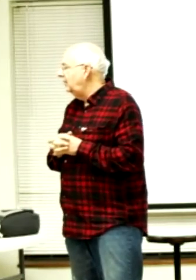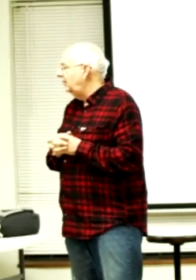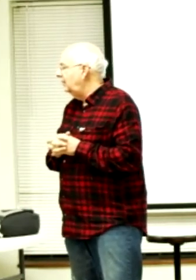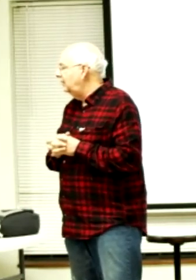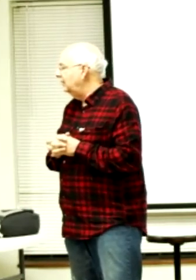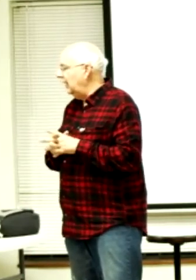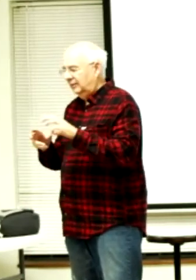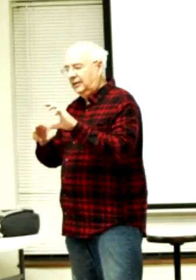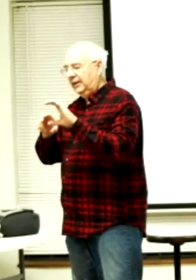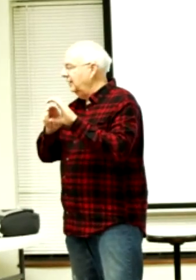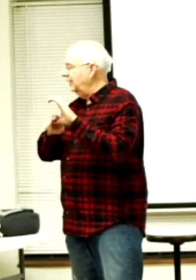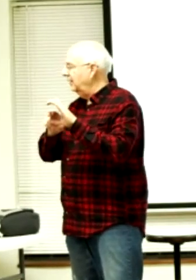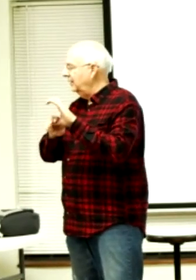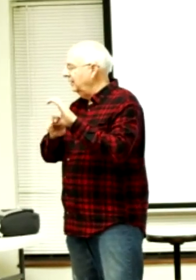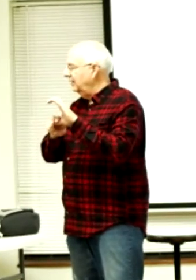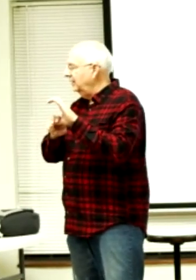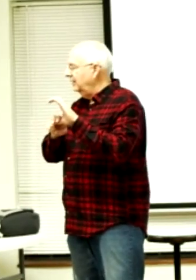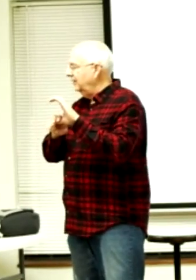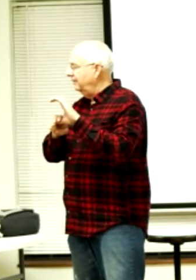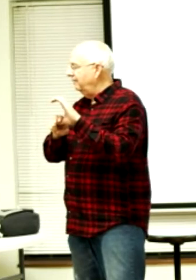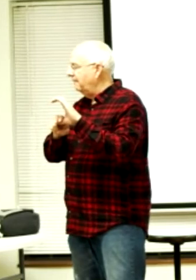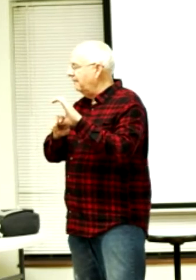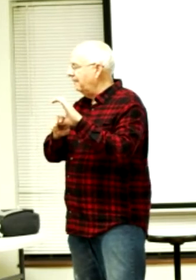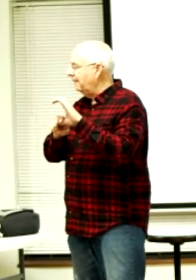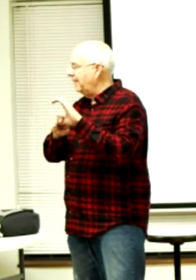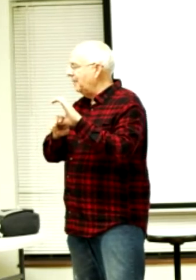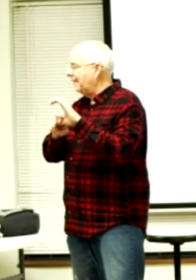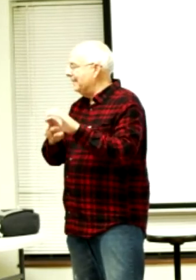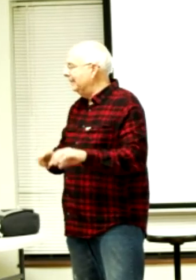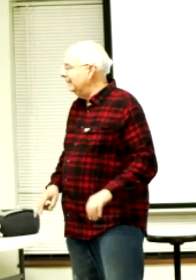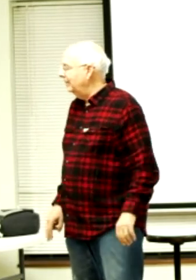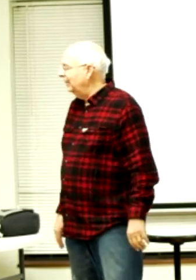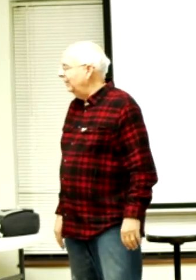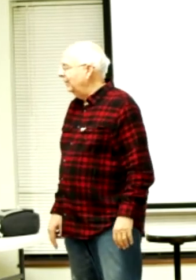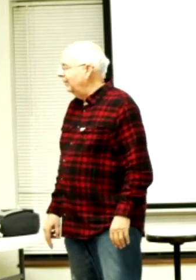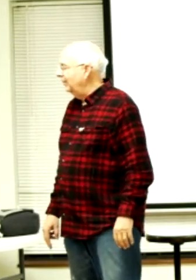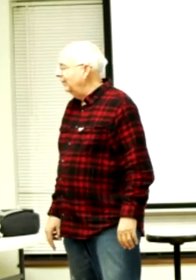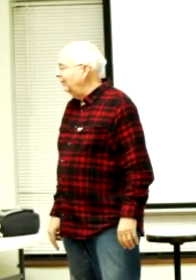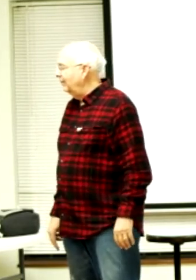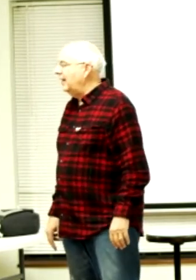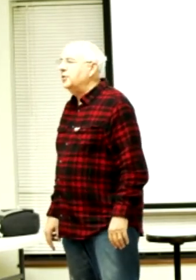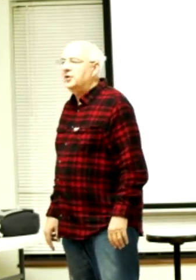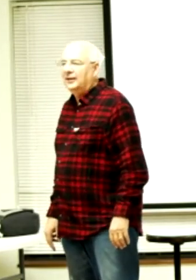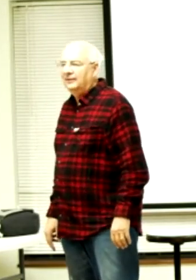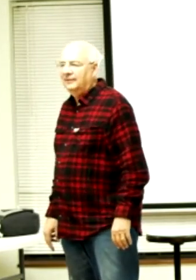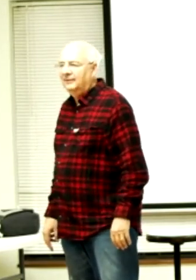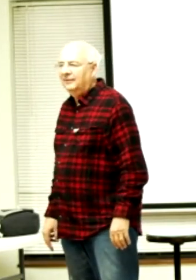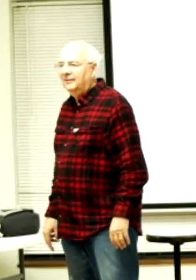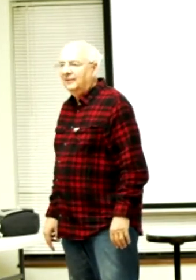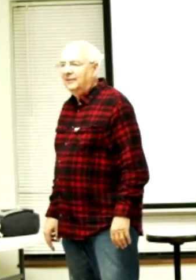chair. Oh, 'cause okay. I'm sitting on the seat for the chair, and couch come out long. Interesting.